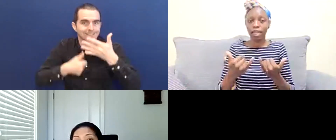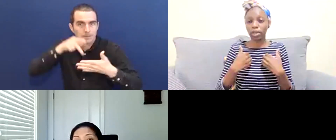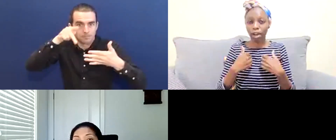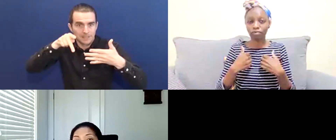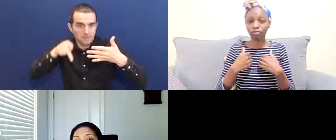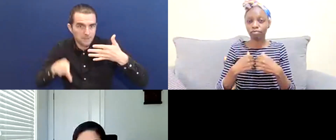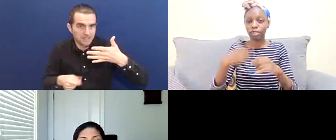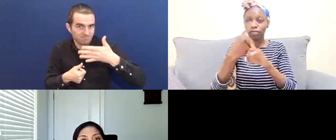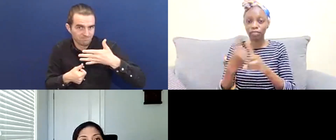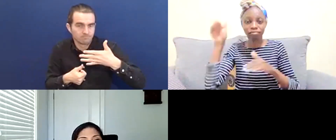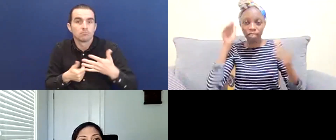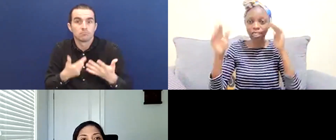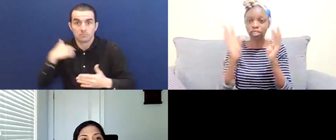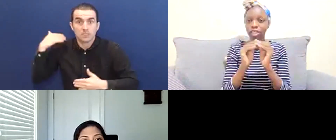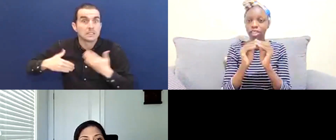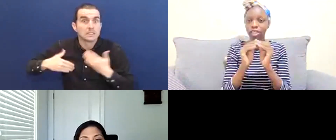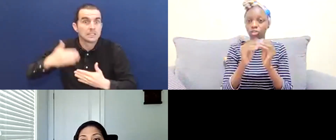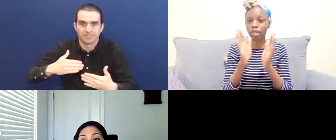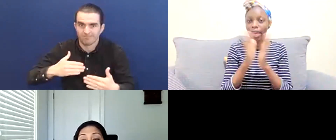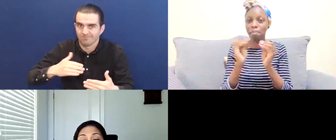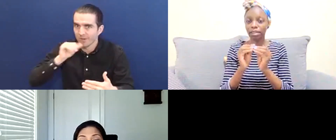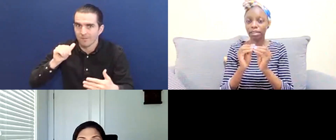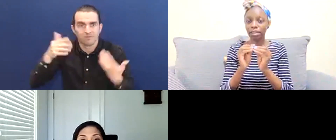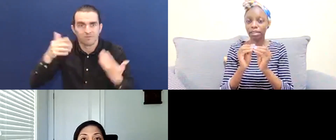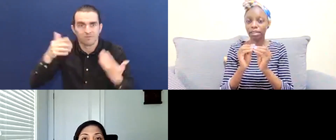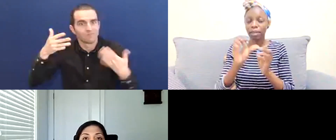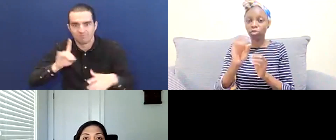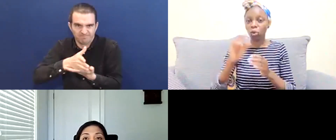listening sessions and roundtables, because what we wanted to do was